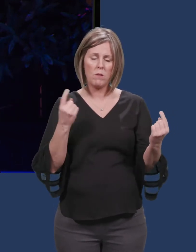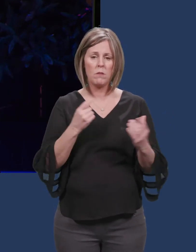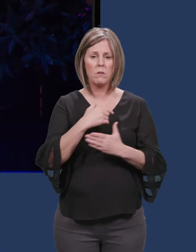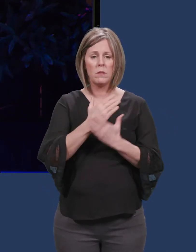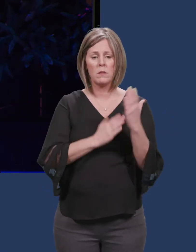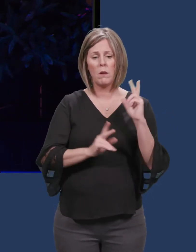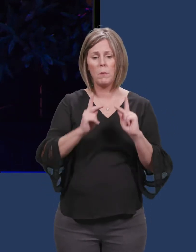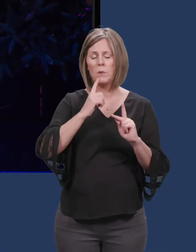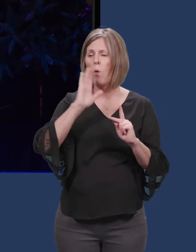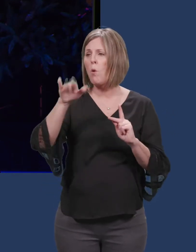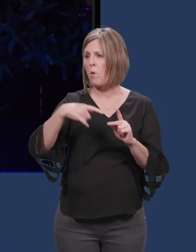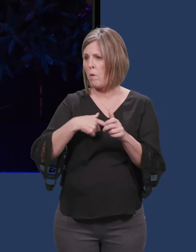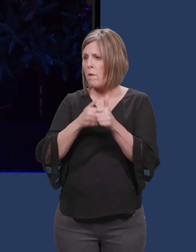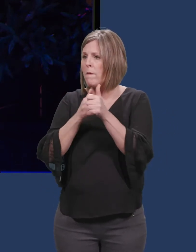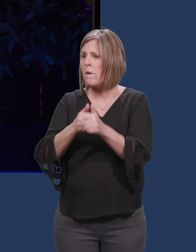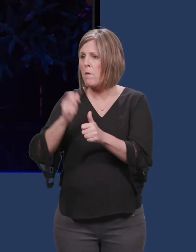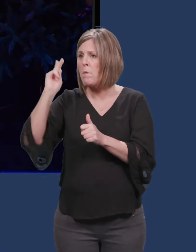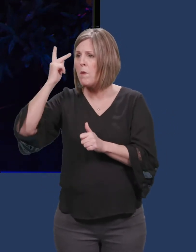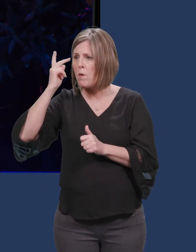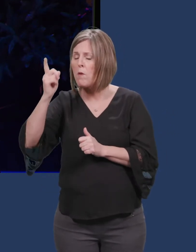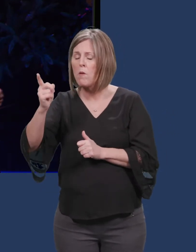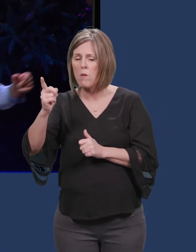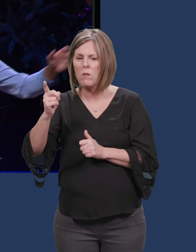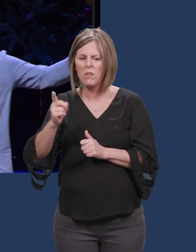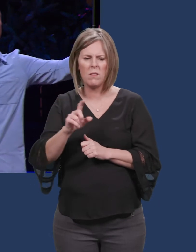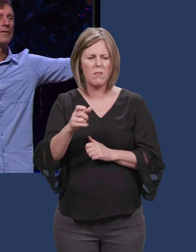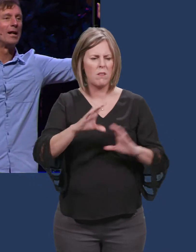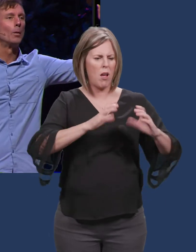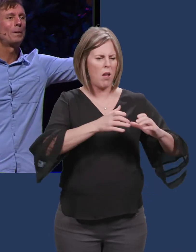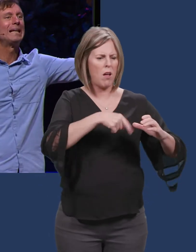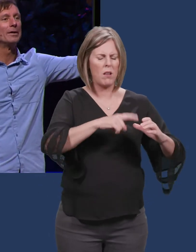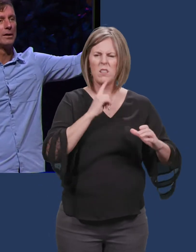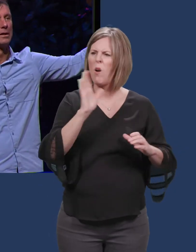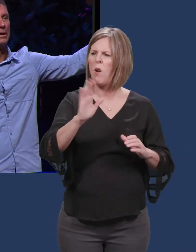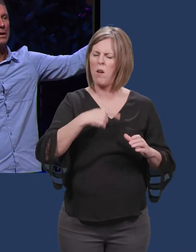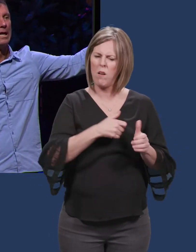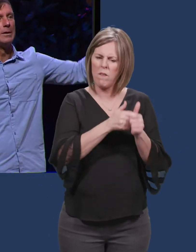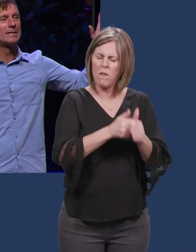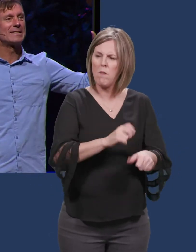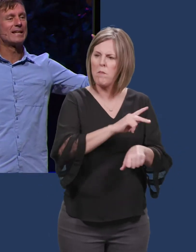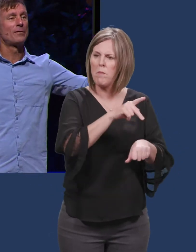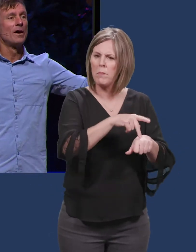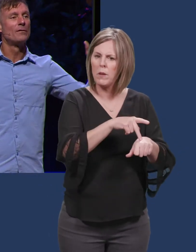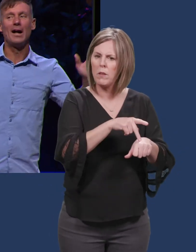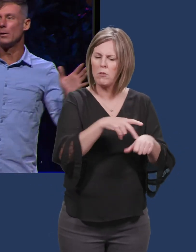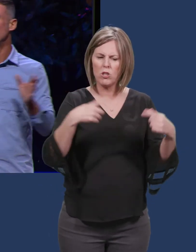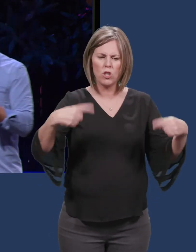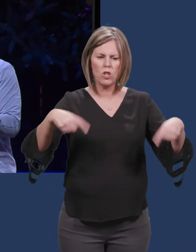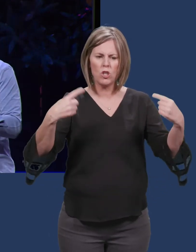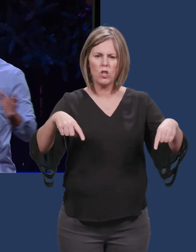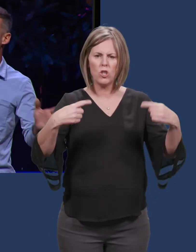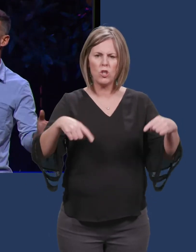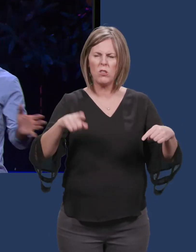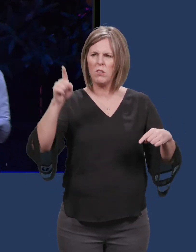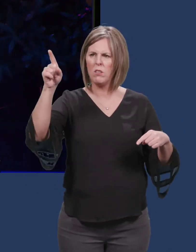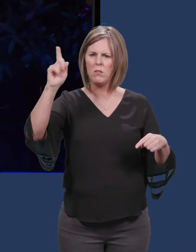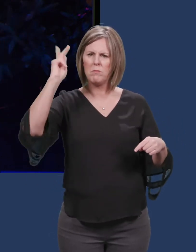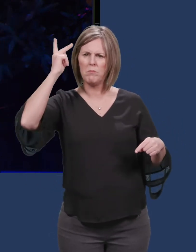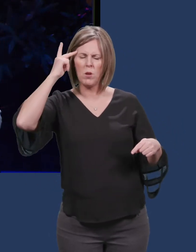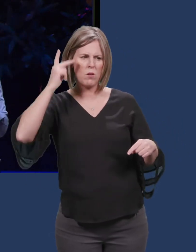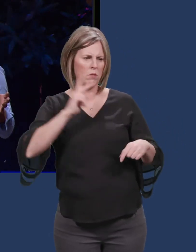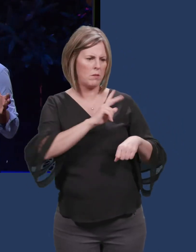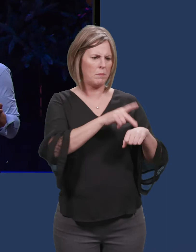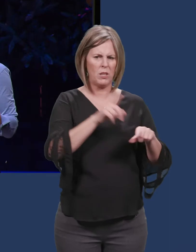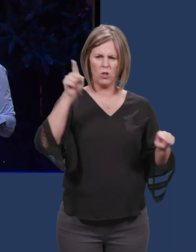I follow Paul, the apostle. And others were saying, well, I follow Peter. And it was as if following Paul or Peter was